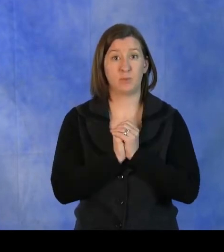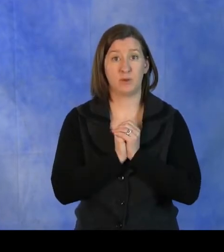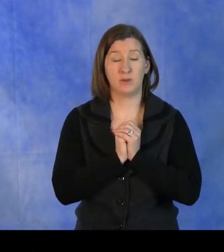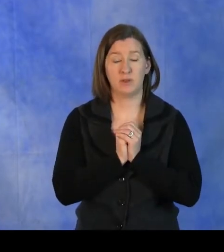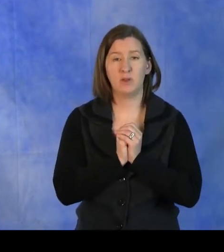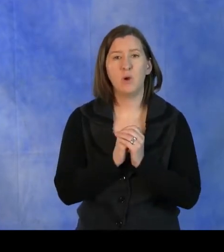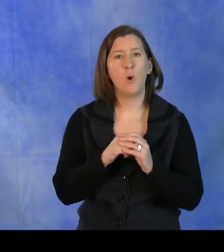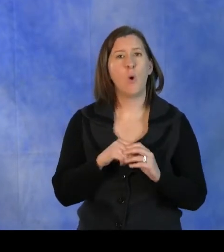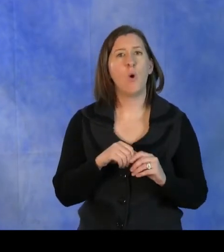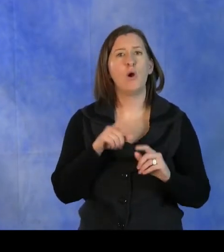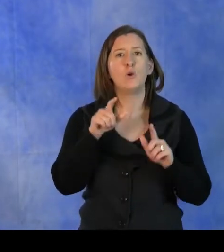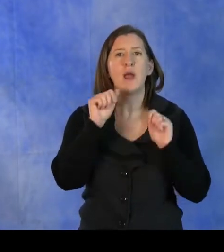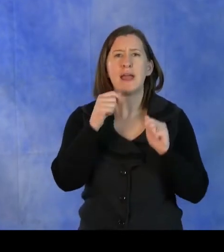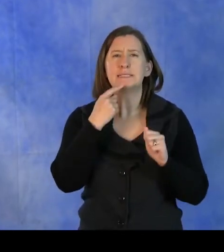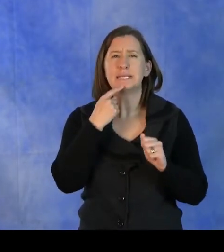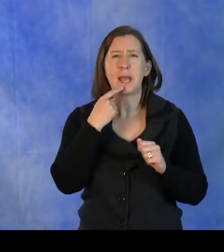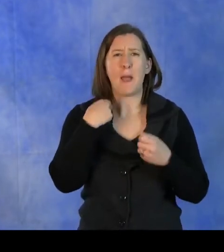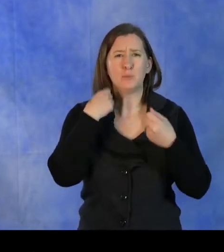that.